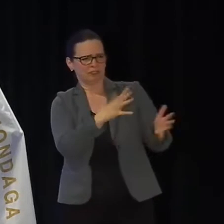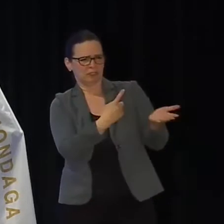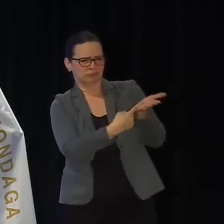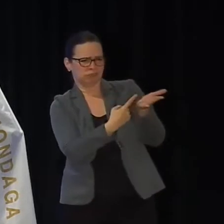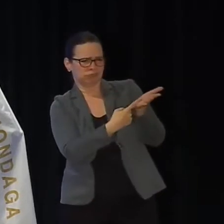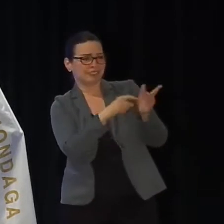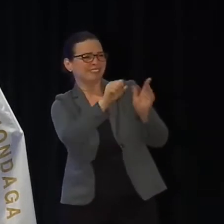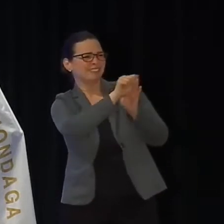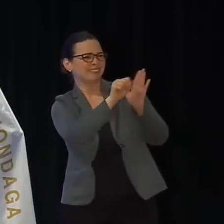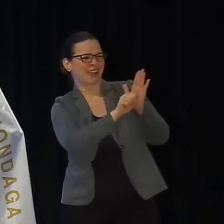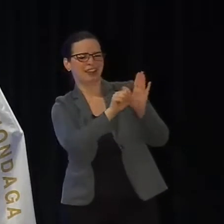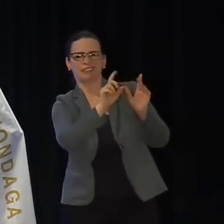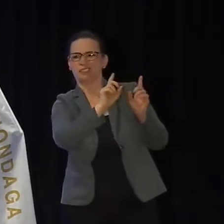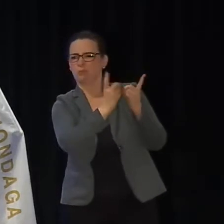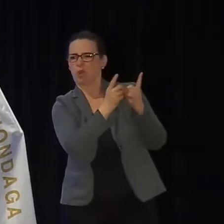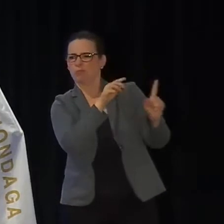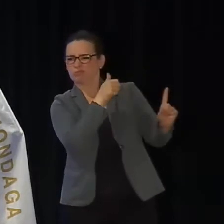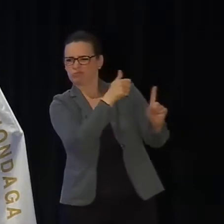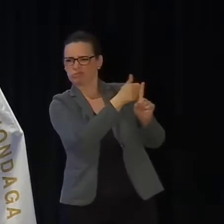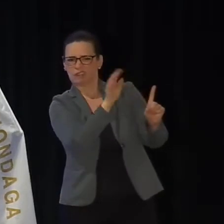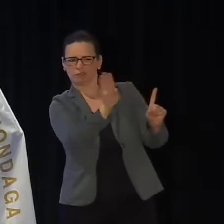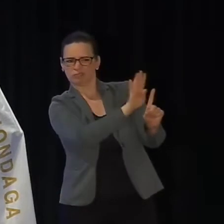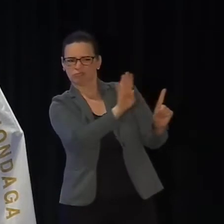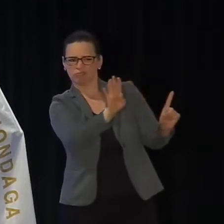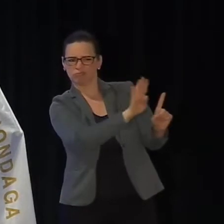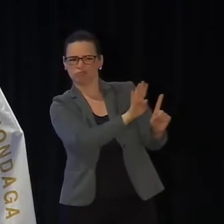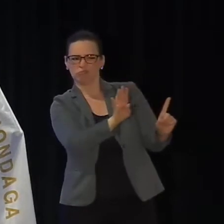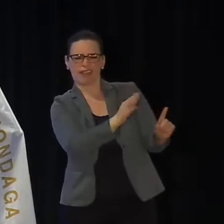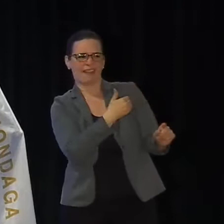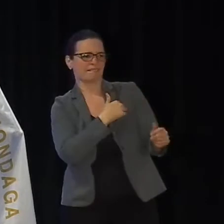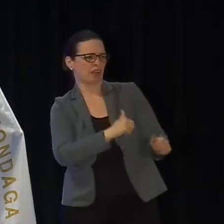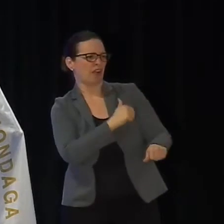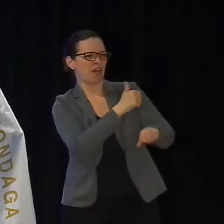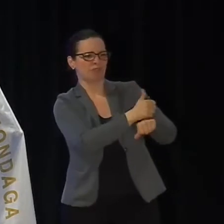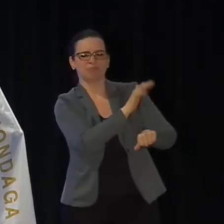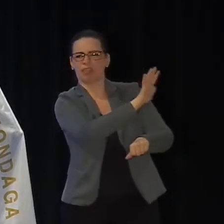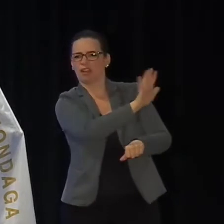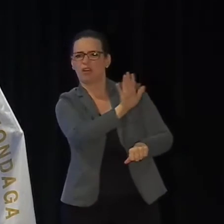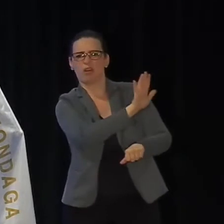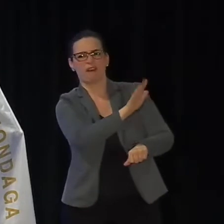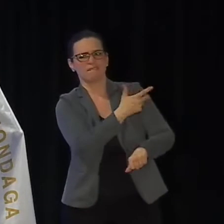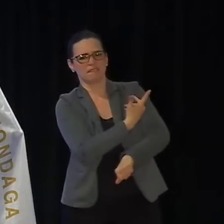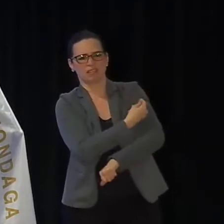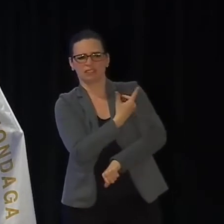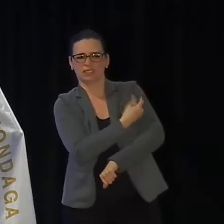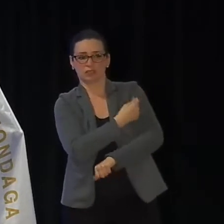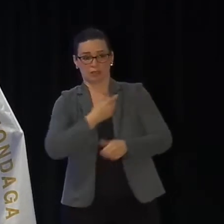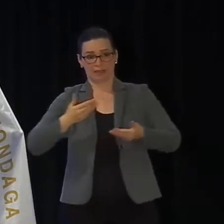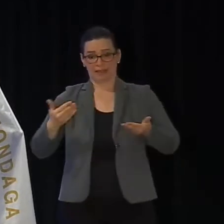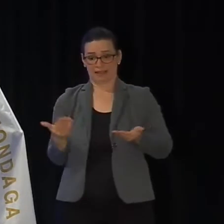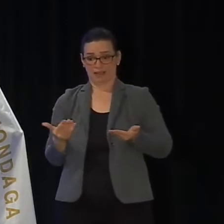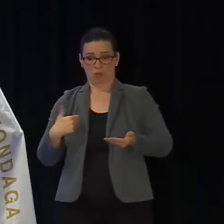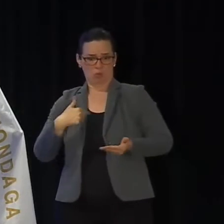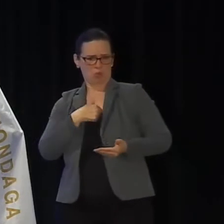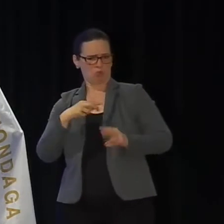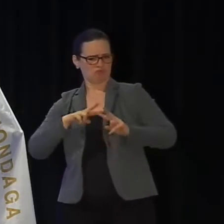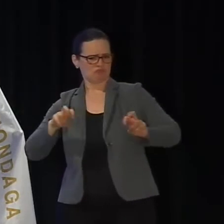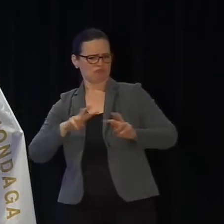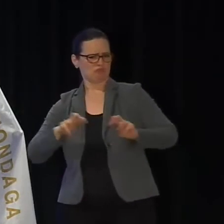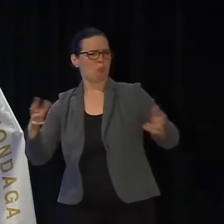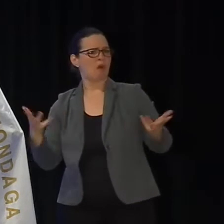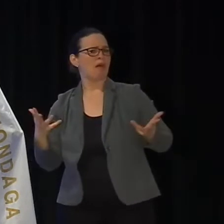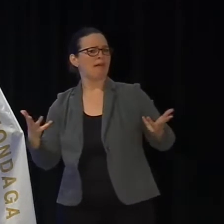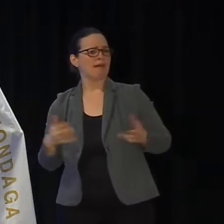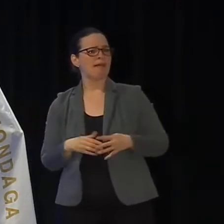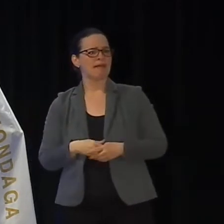related to being a vaccination site. What we'll look at, Jim, is, again,